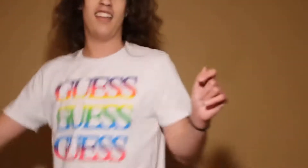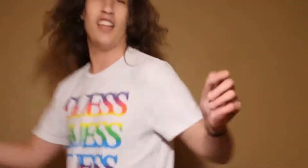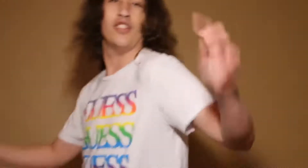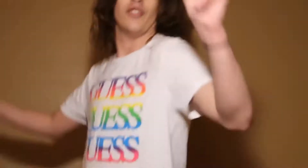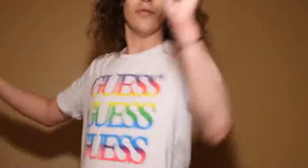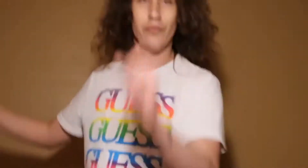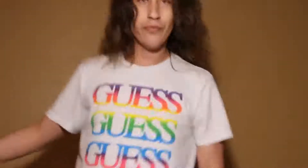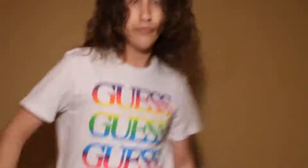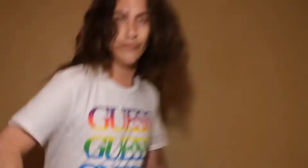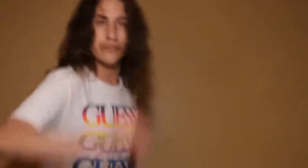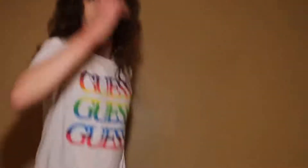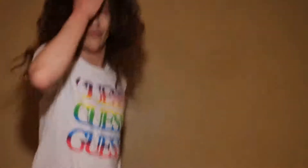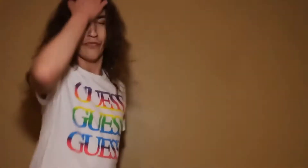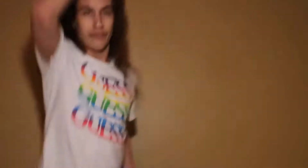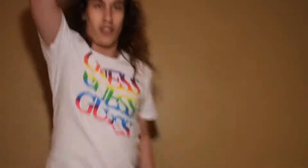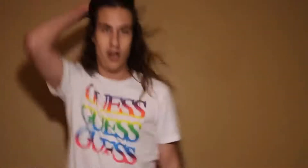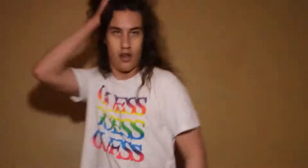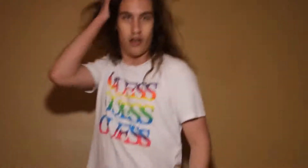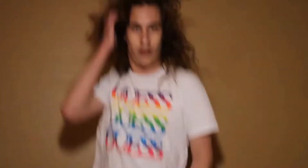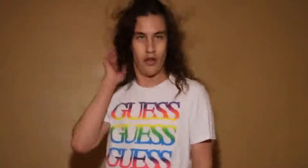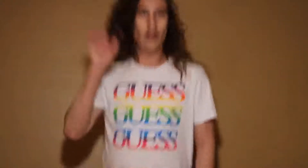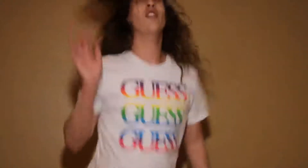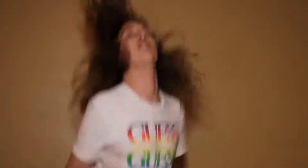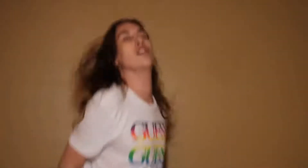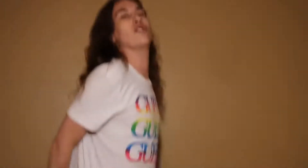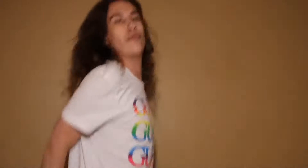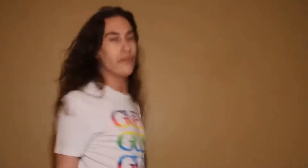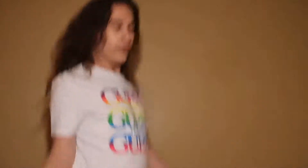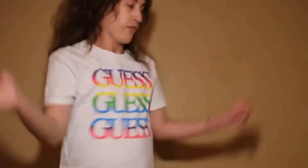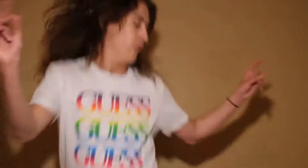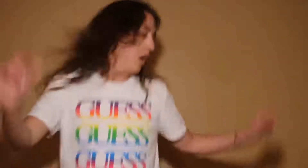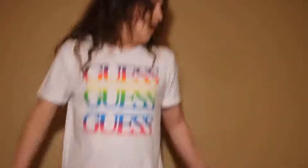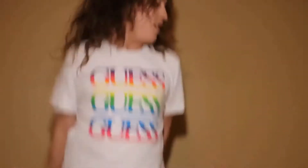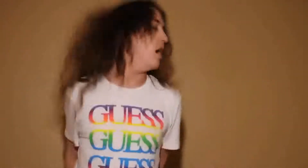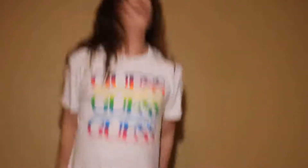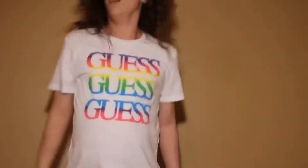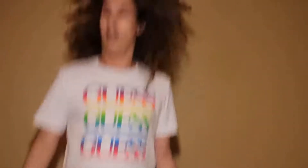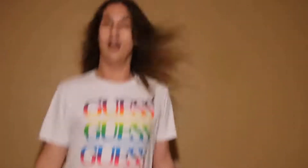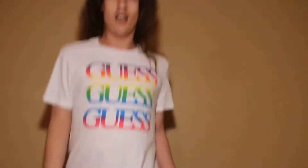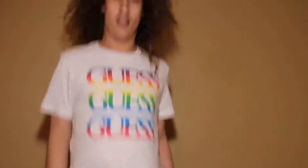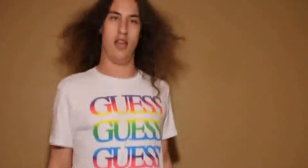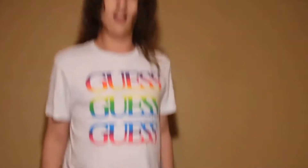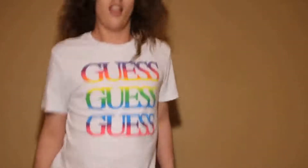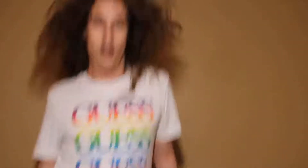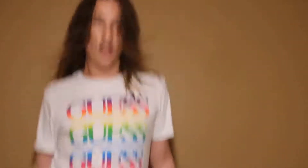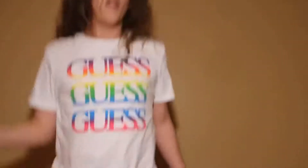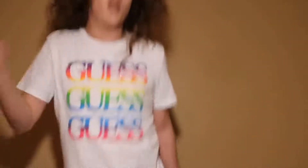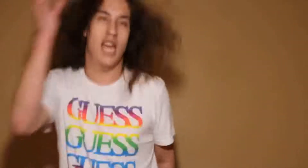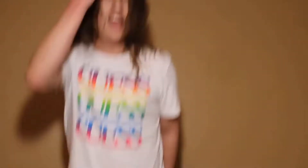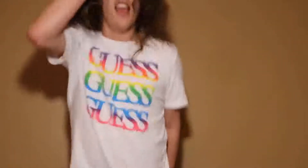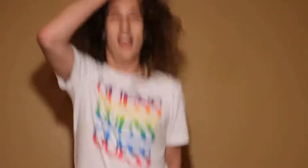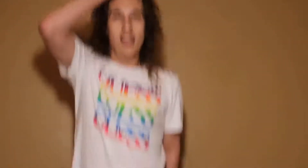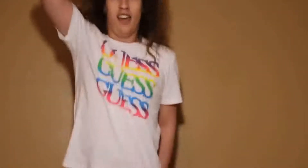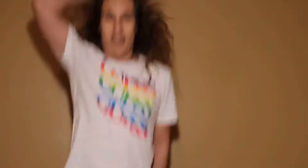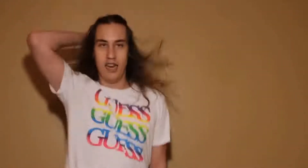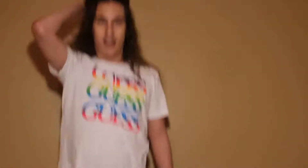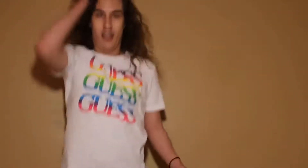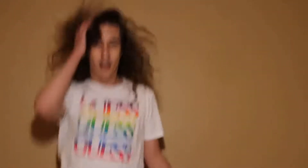My life. Oh yeah. The rhythm of my life. This is the rhythm of